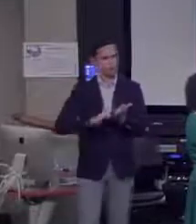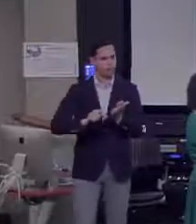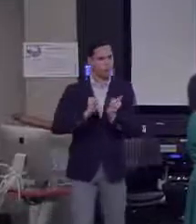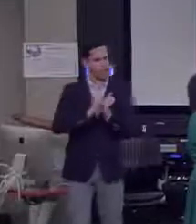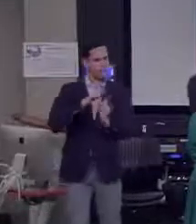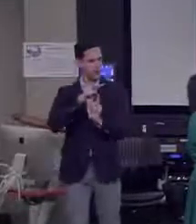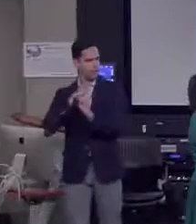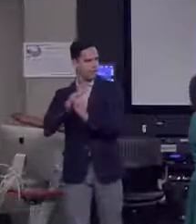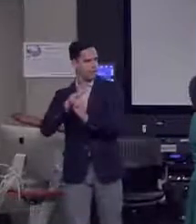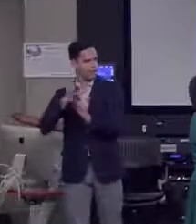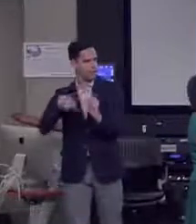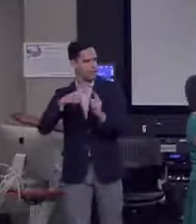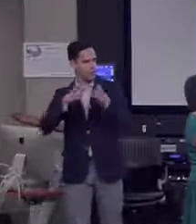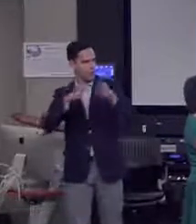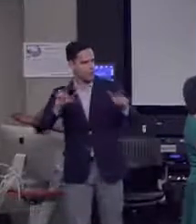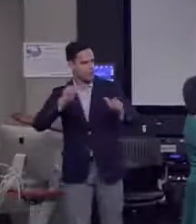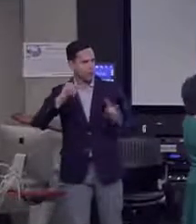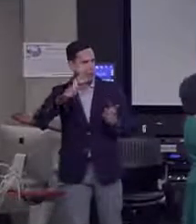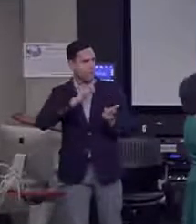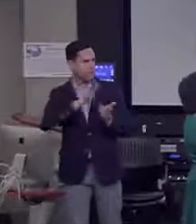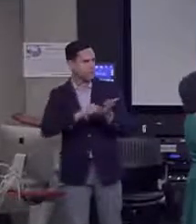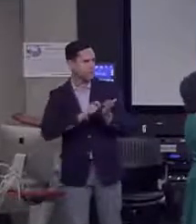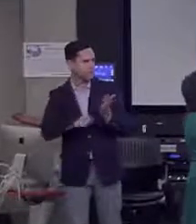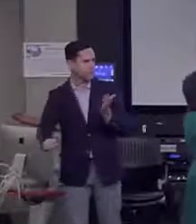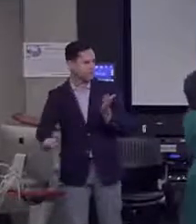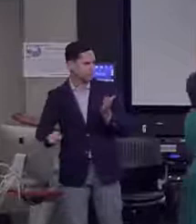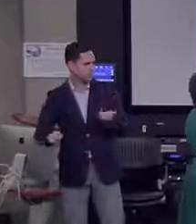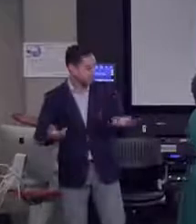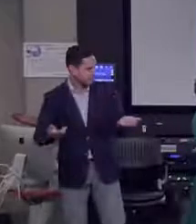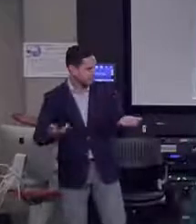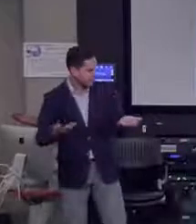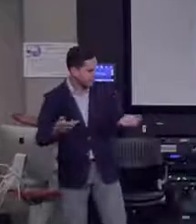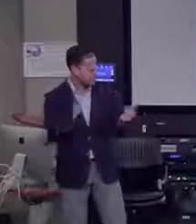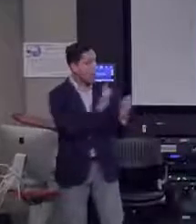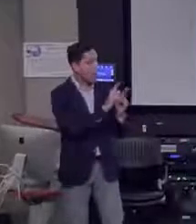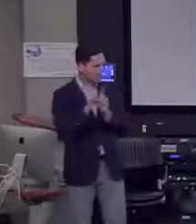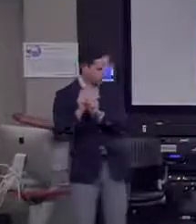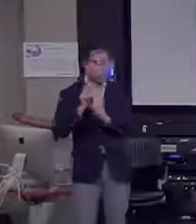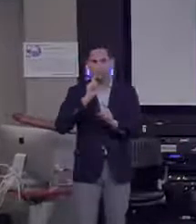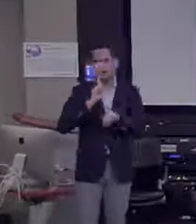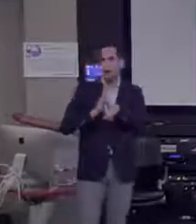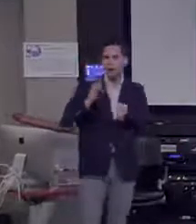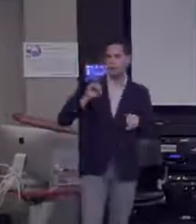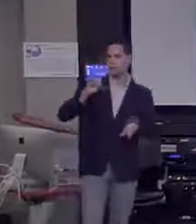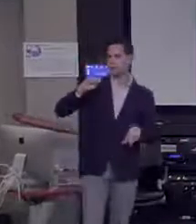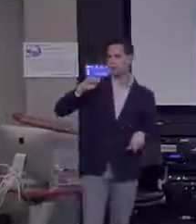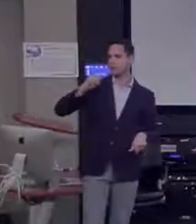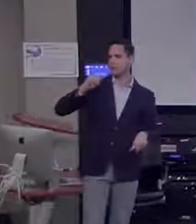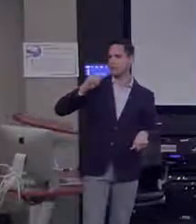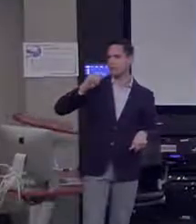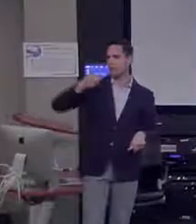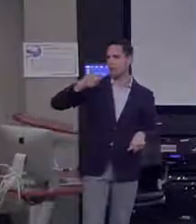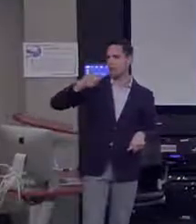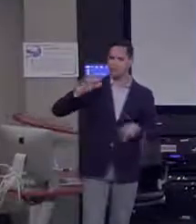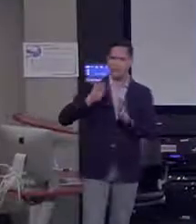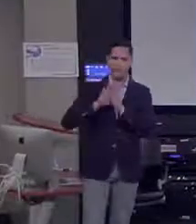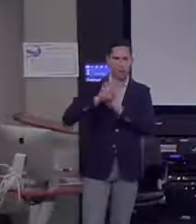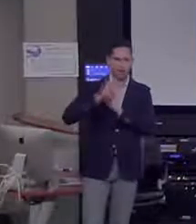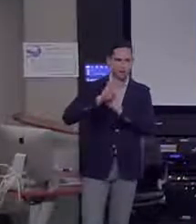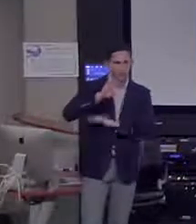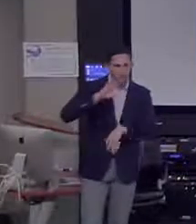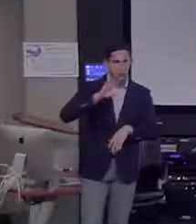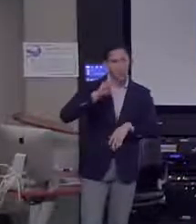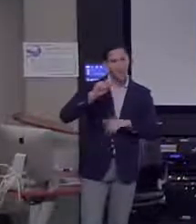also let you know that we've done a lot of work in early spatial development and the importance of spatial experience for